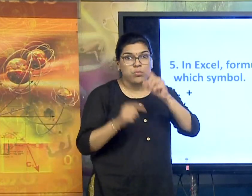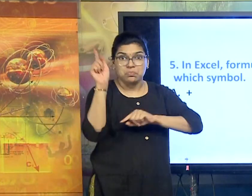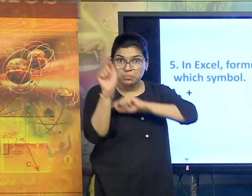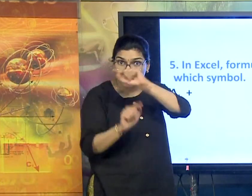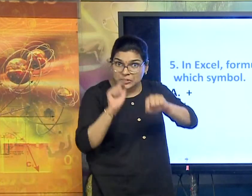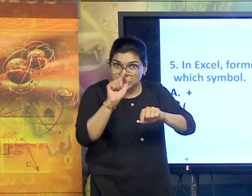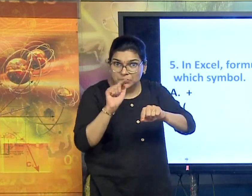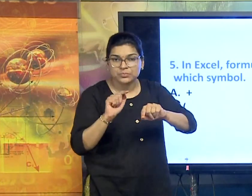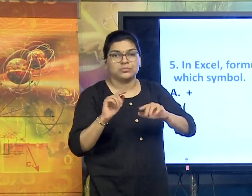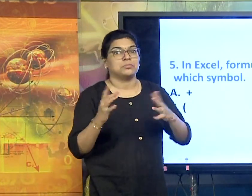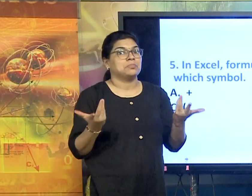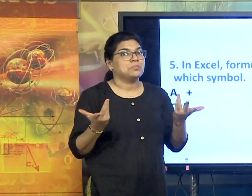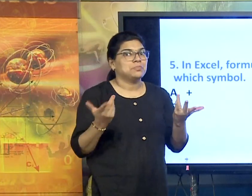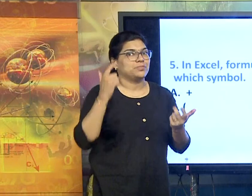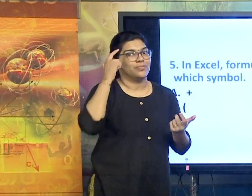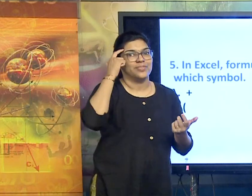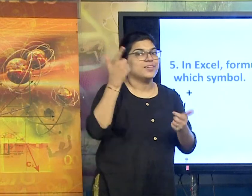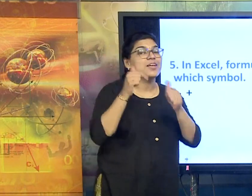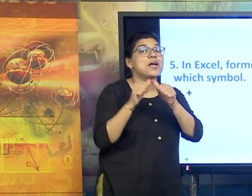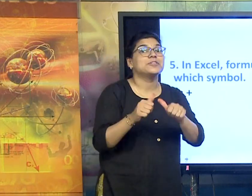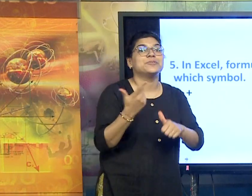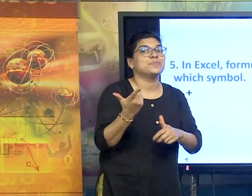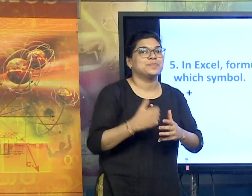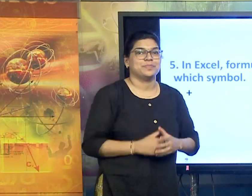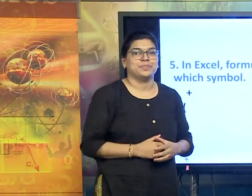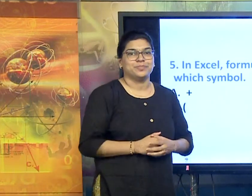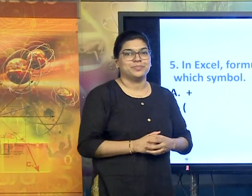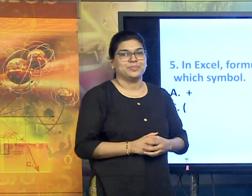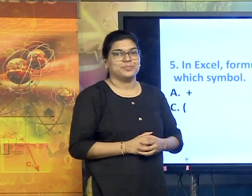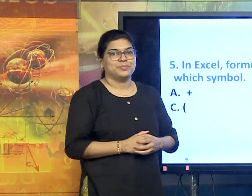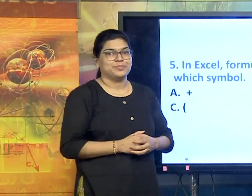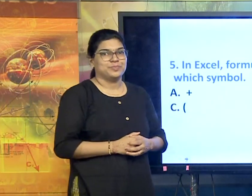that our formula begins with a particular symbol. So you have to choose the answer.